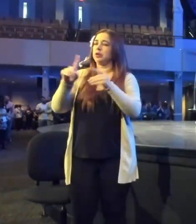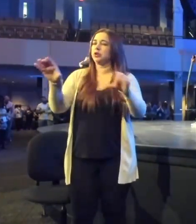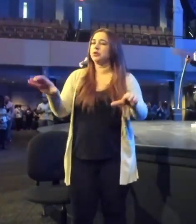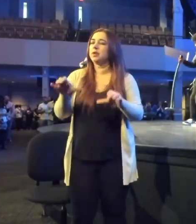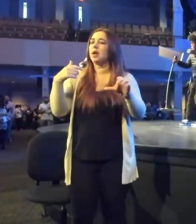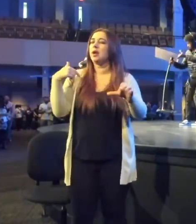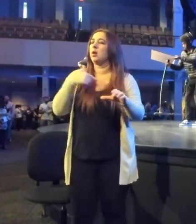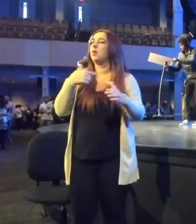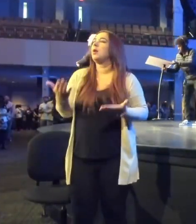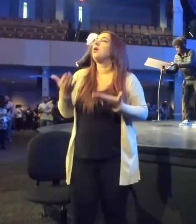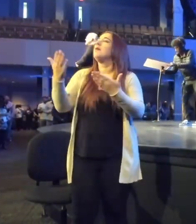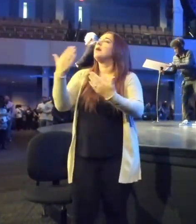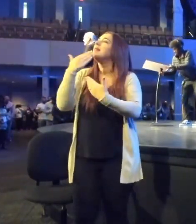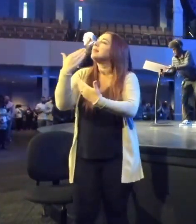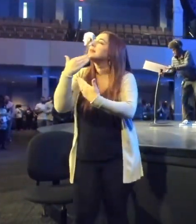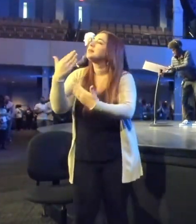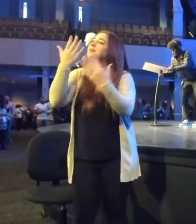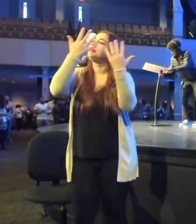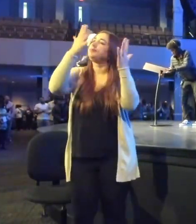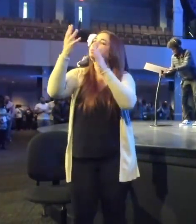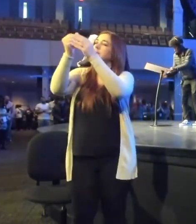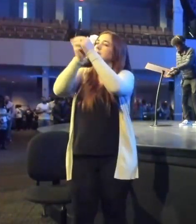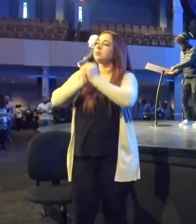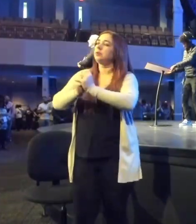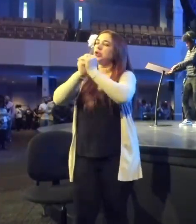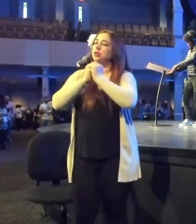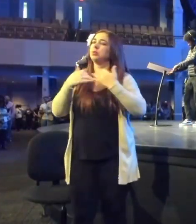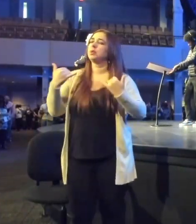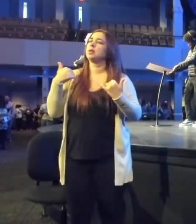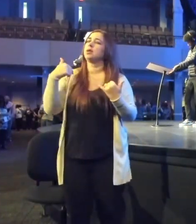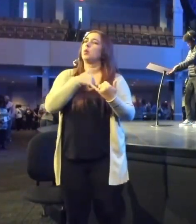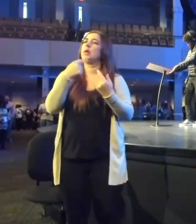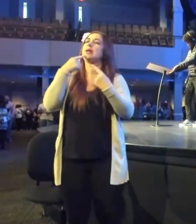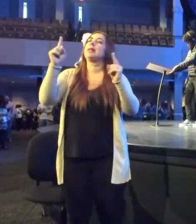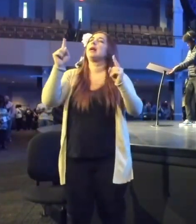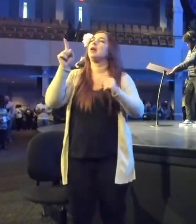our thanksgiving, our praise, and our worship today. We declare